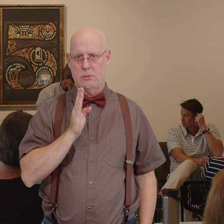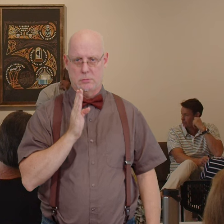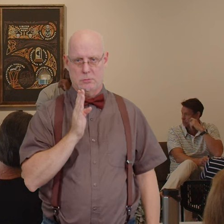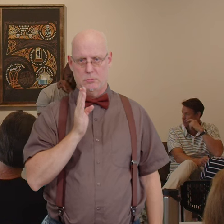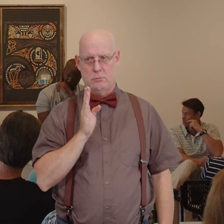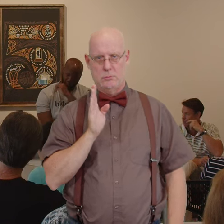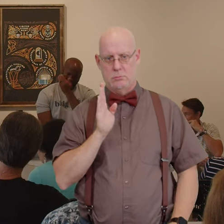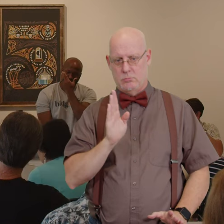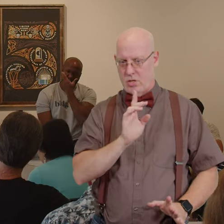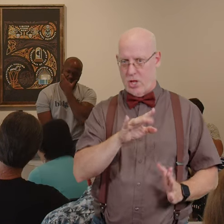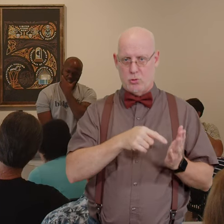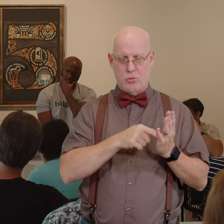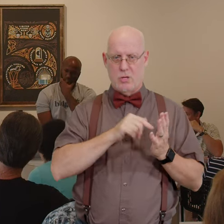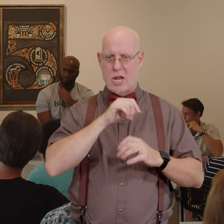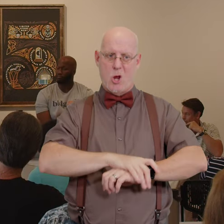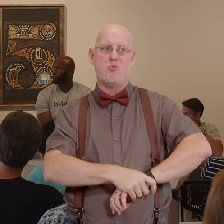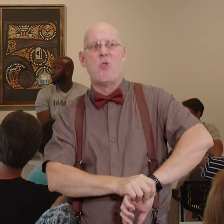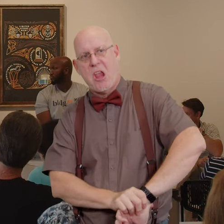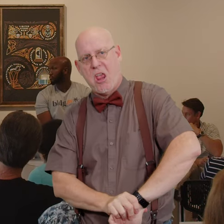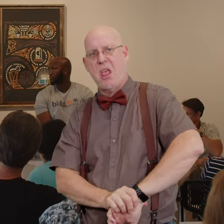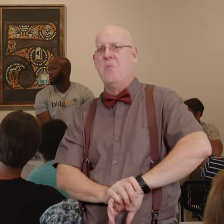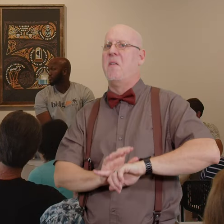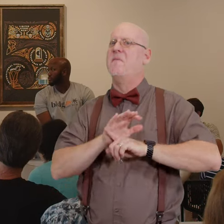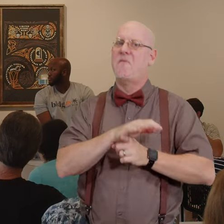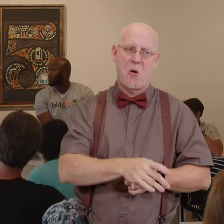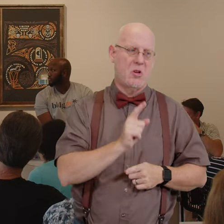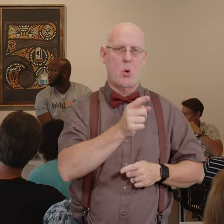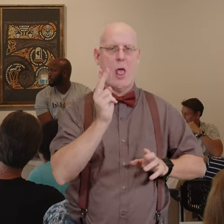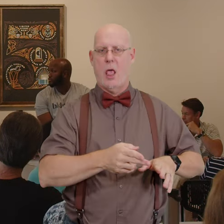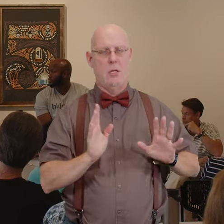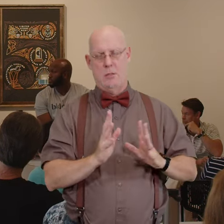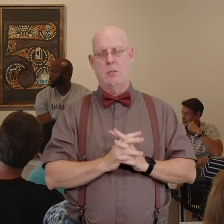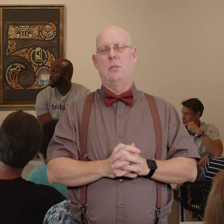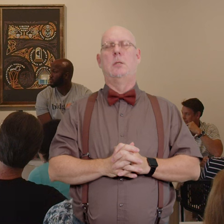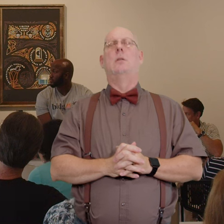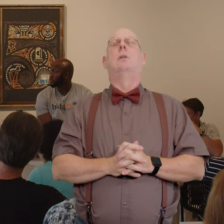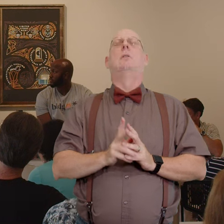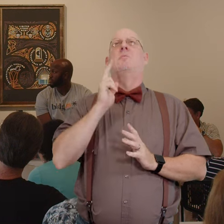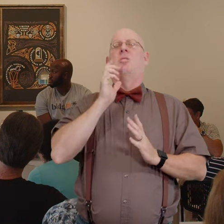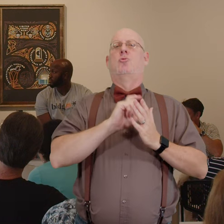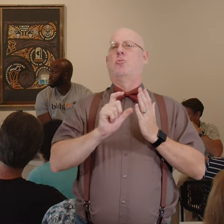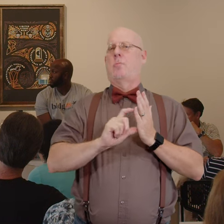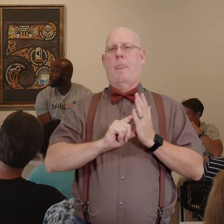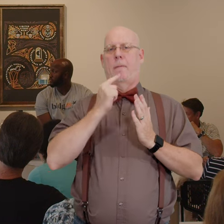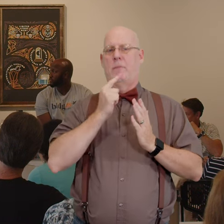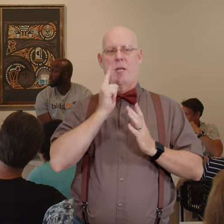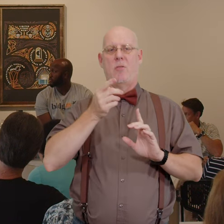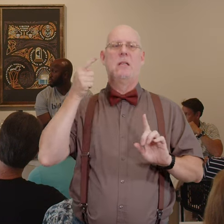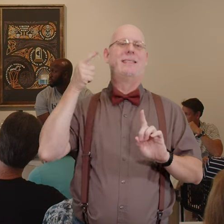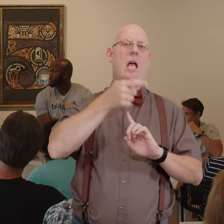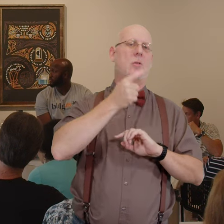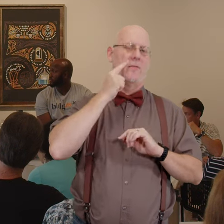want God. So it's their just desert. No one's twisting their arm. God's not twisting their arm to get them to go to hell. You see passages in Scripture that say